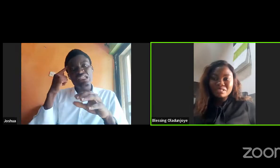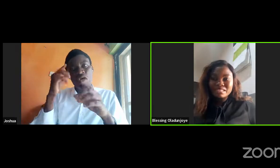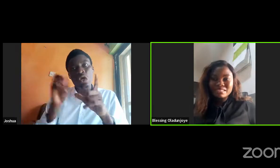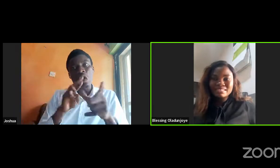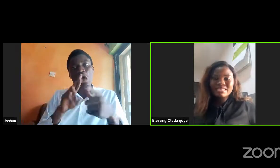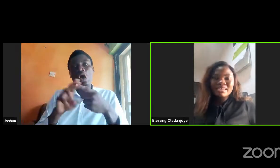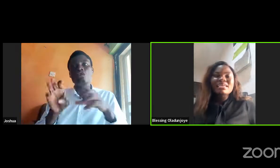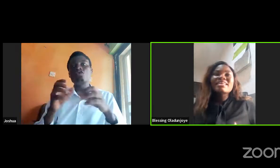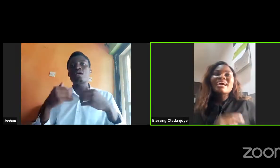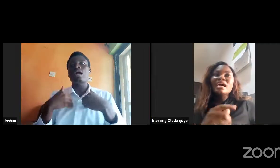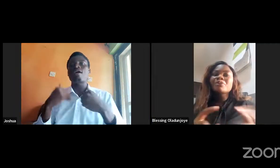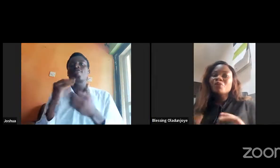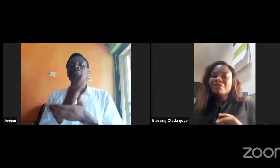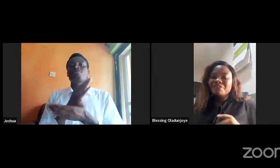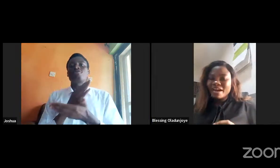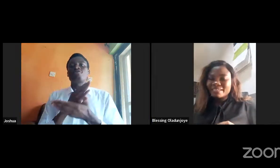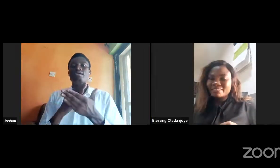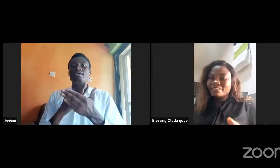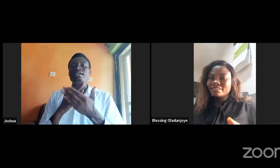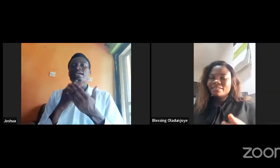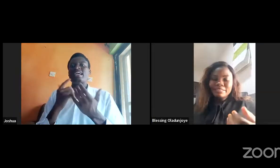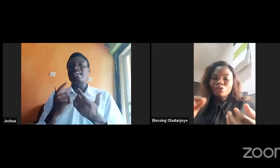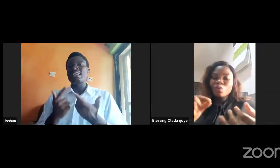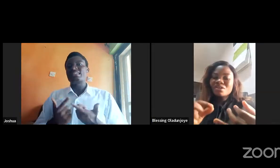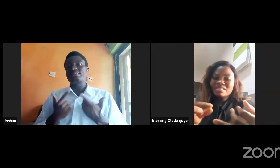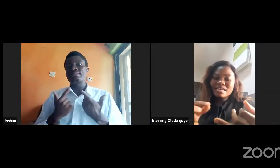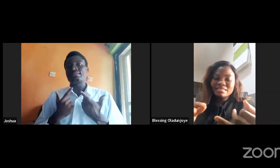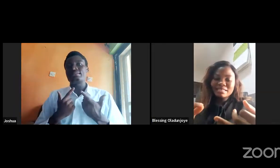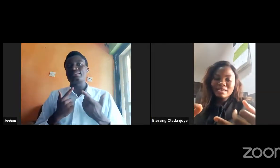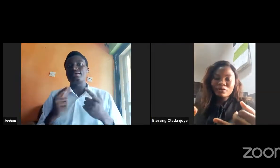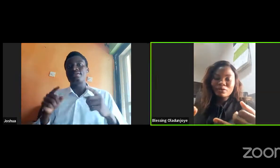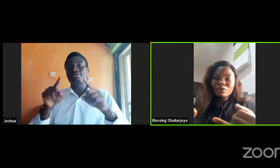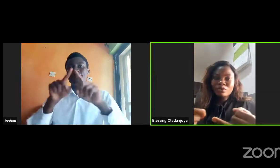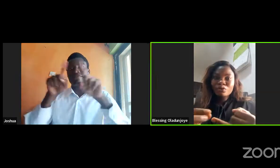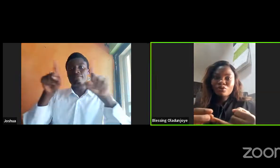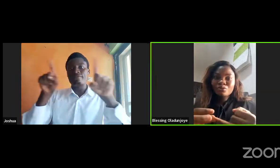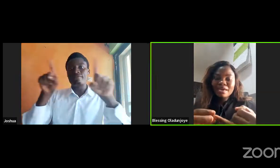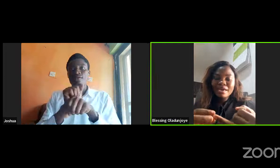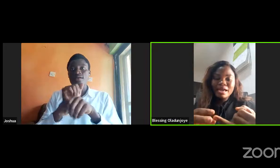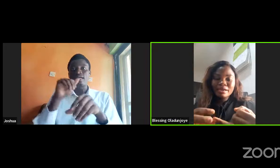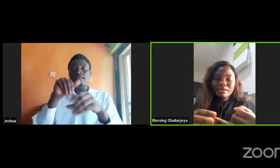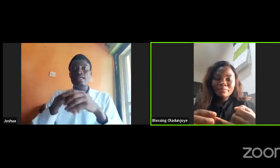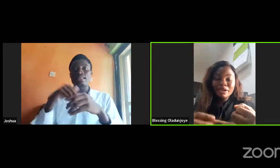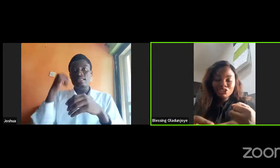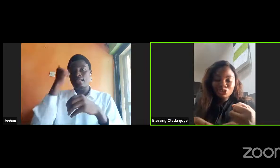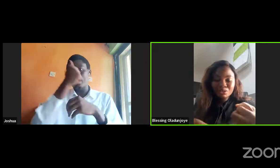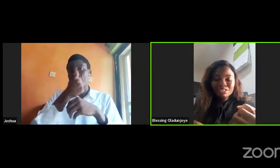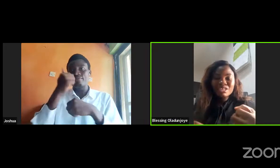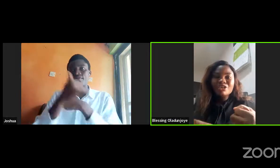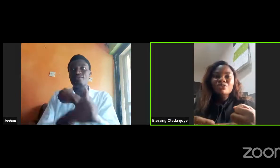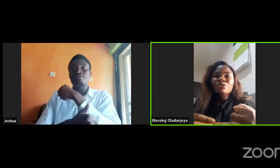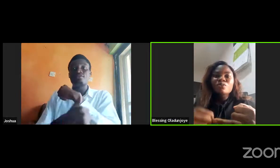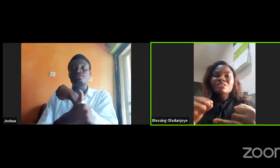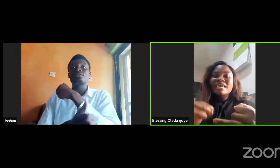African continent? The ones that Olugbenga